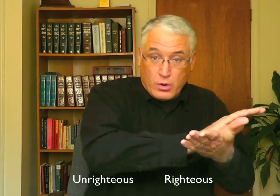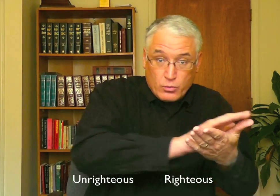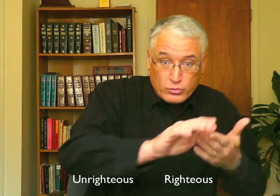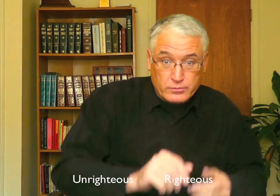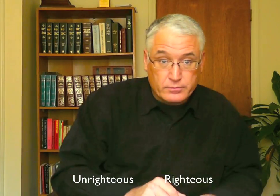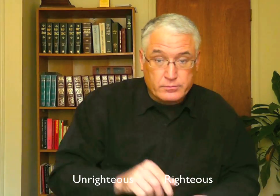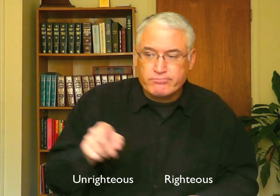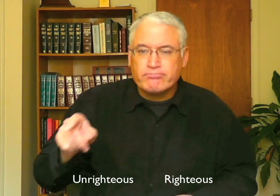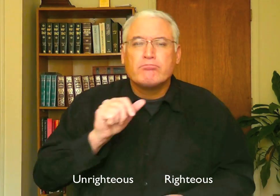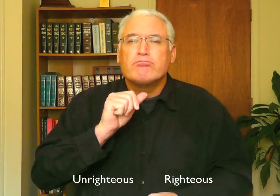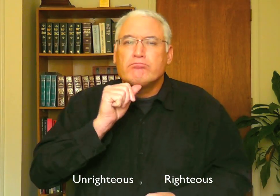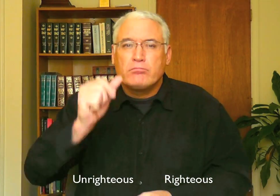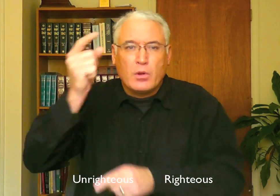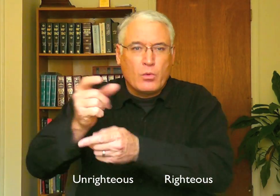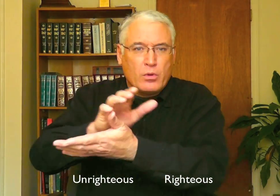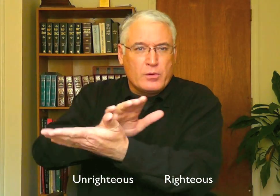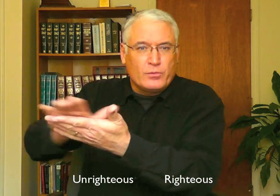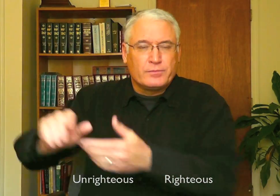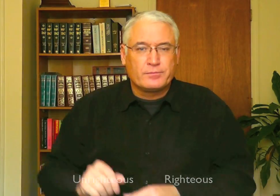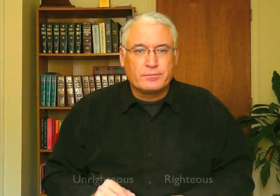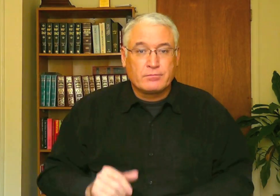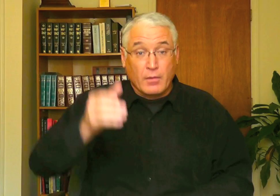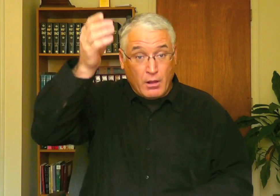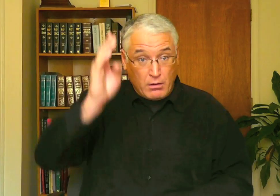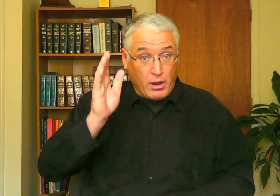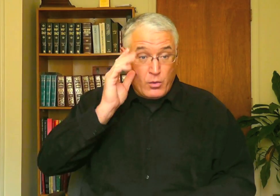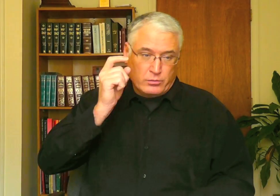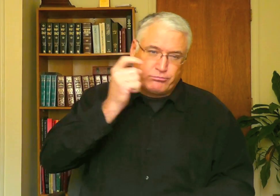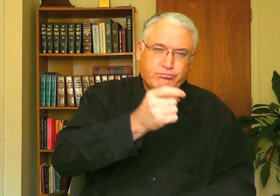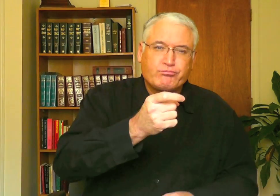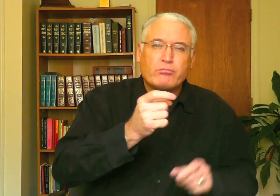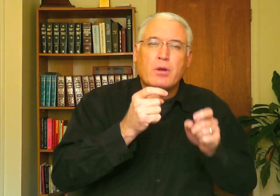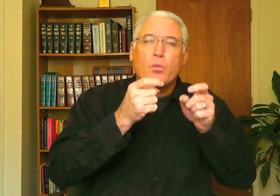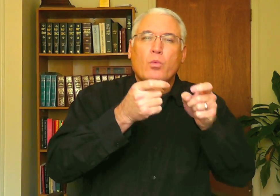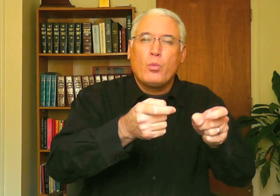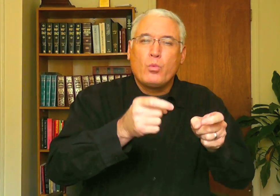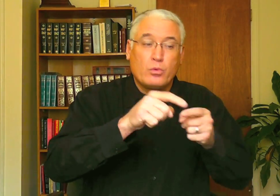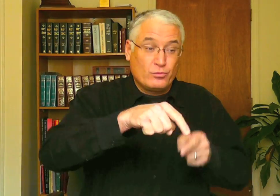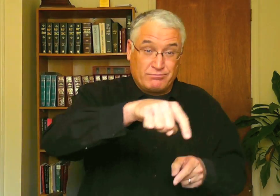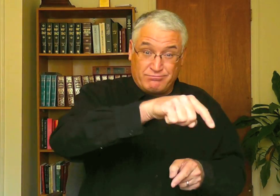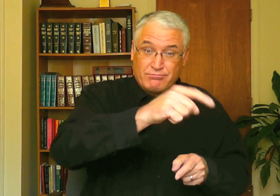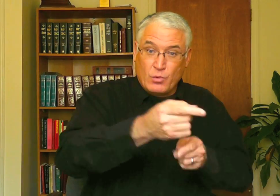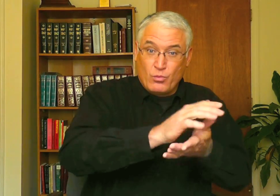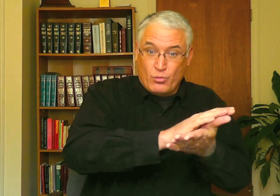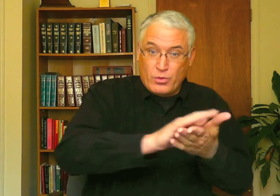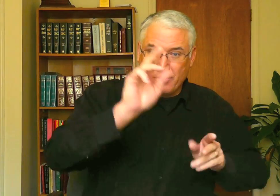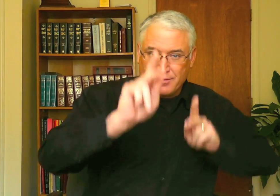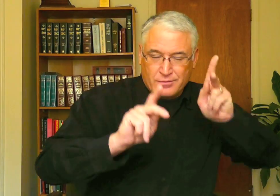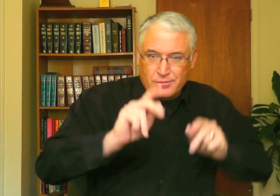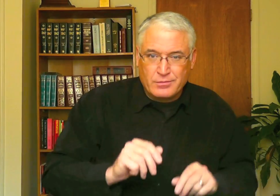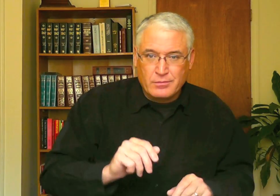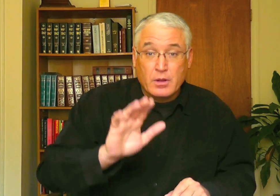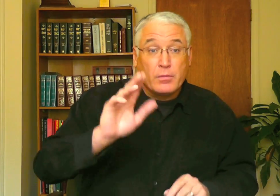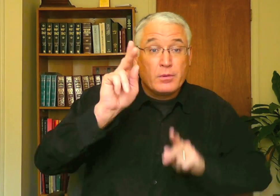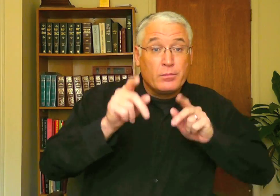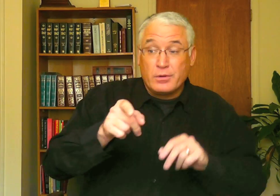talking about both the righteous and the unrighteous people. God will give the righteous people, he will give his holy